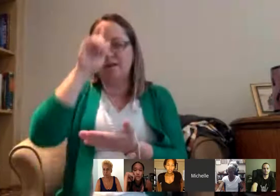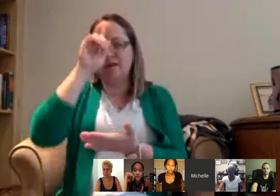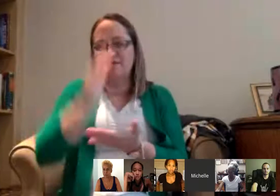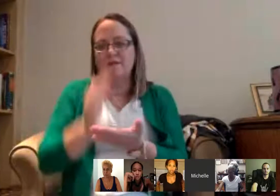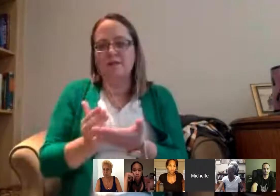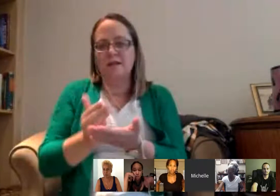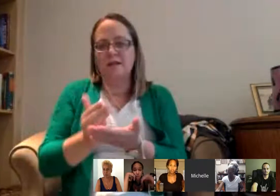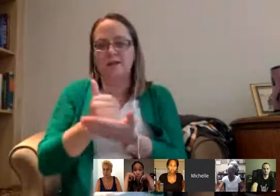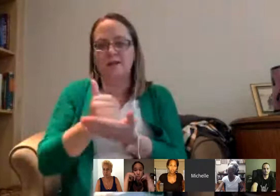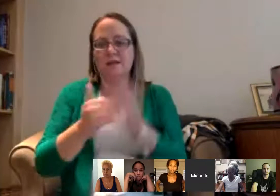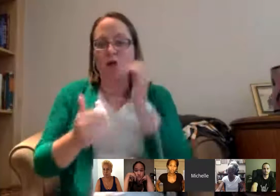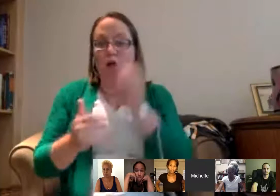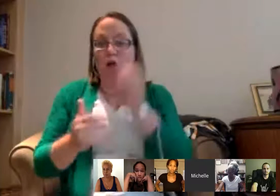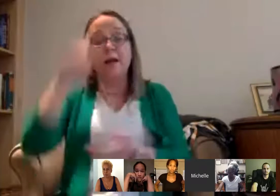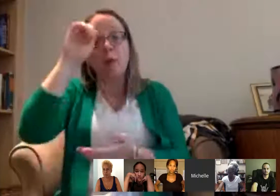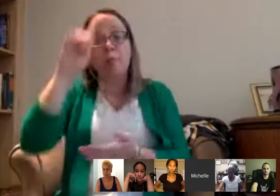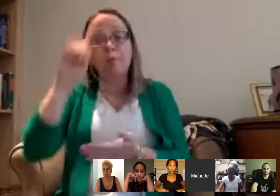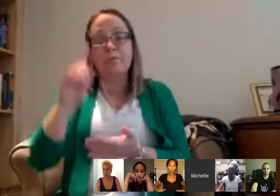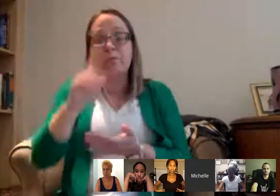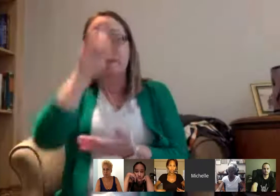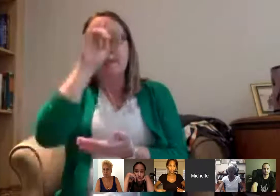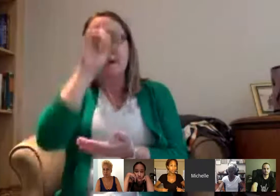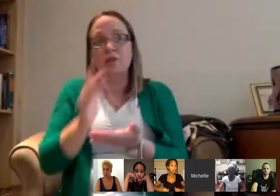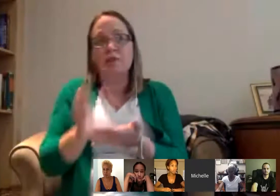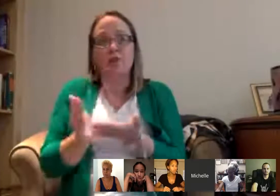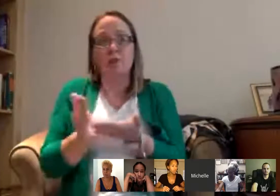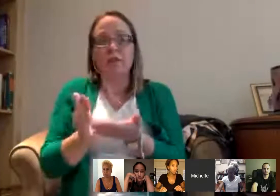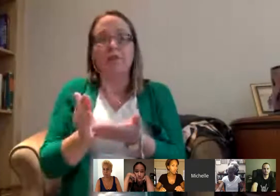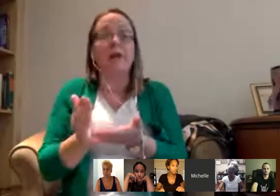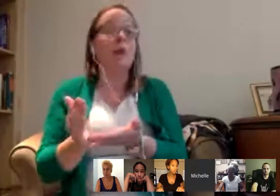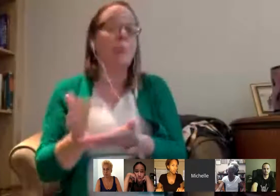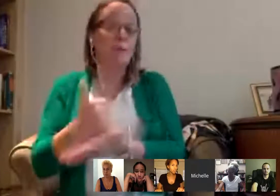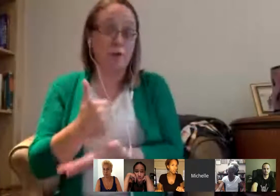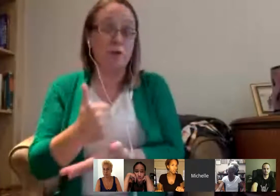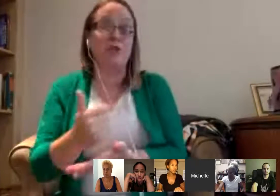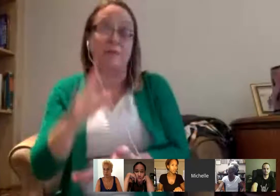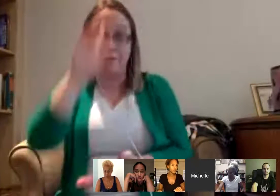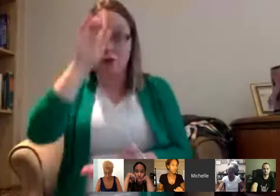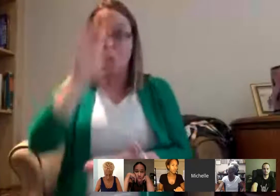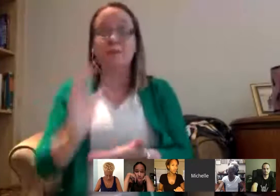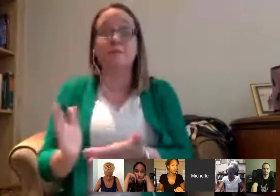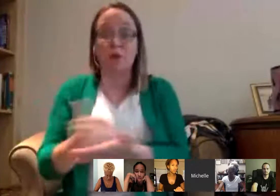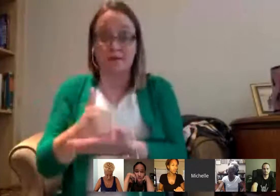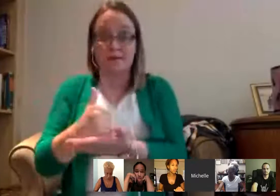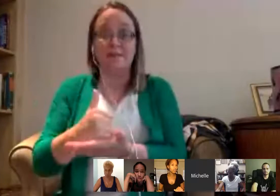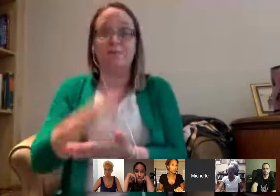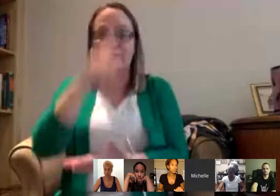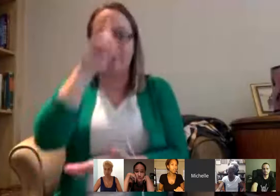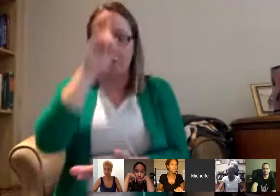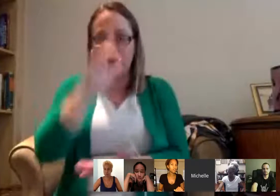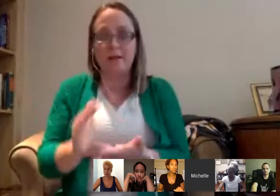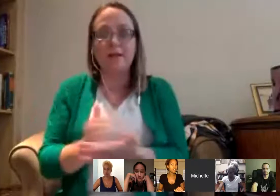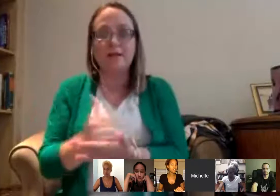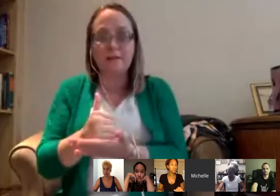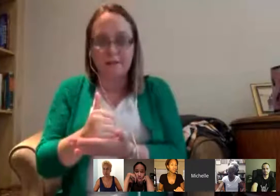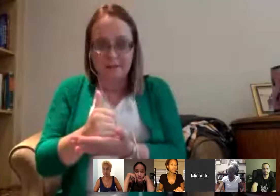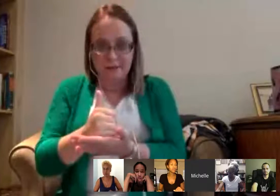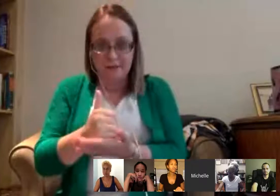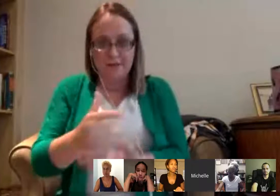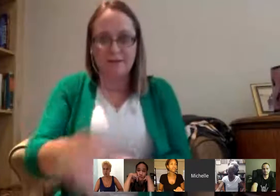tend to think of this as like a potentially it could be like perversion. The thought process is perverted.